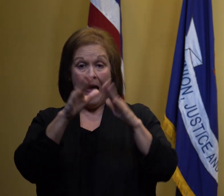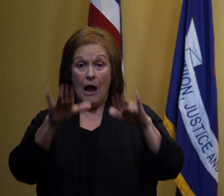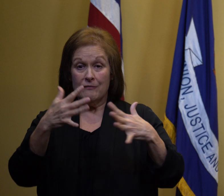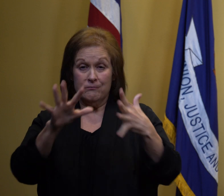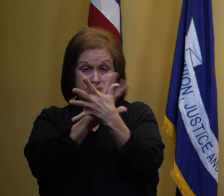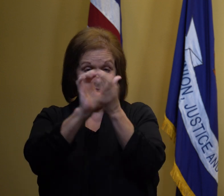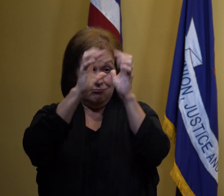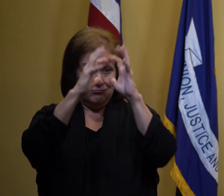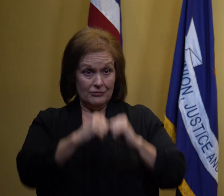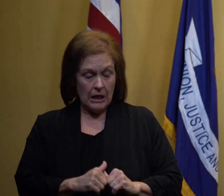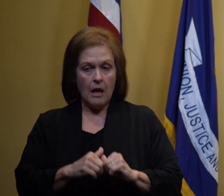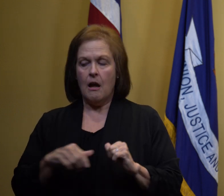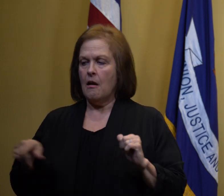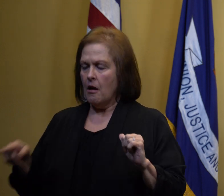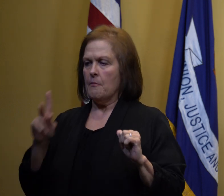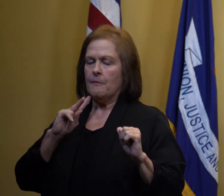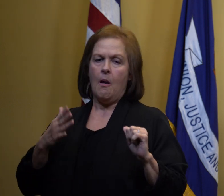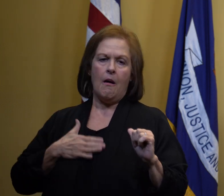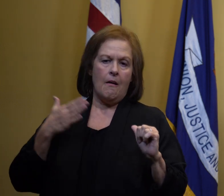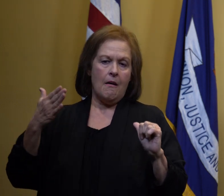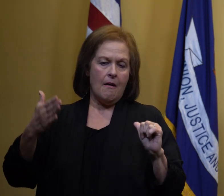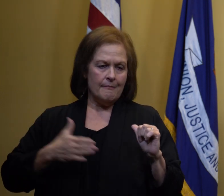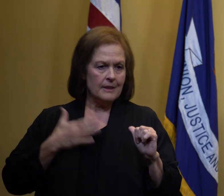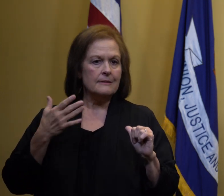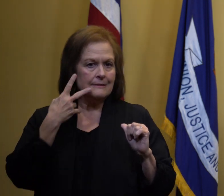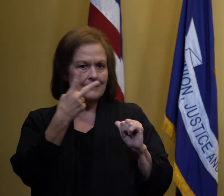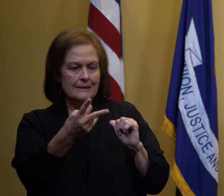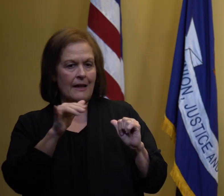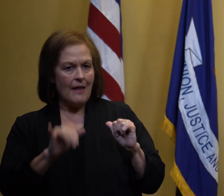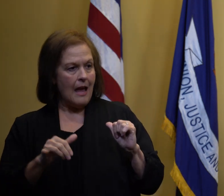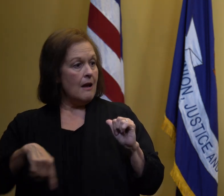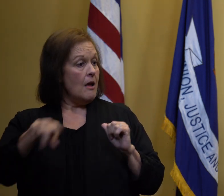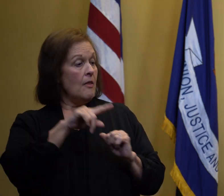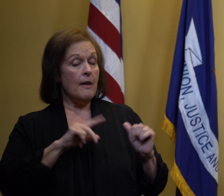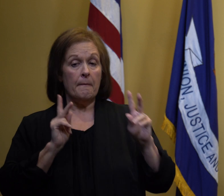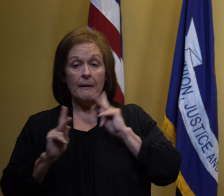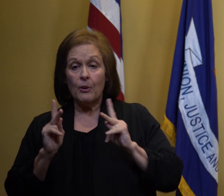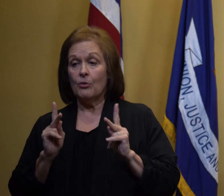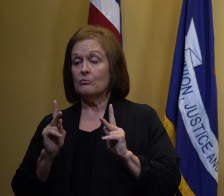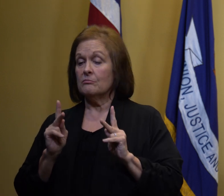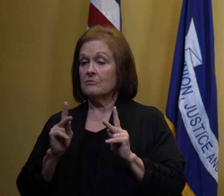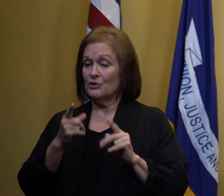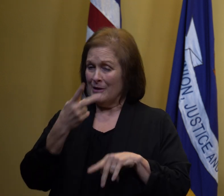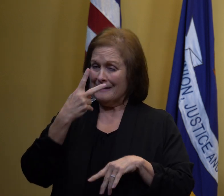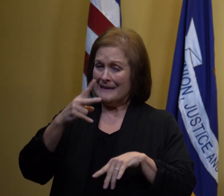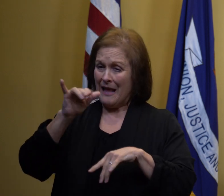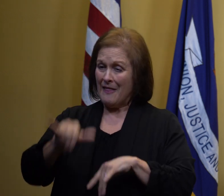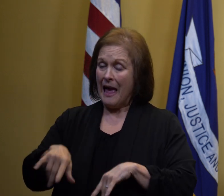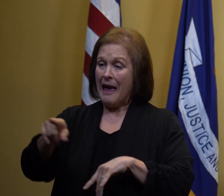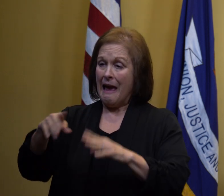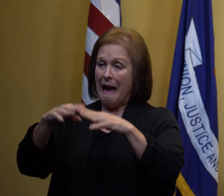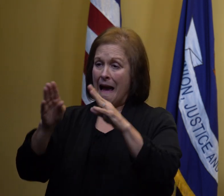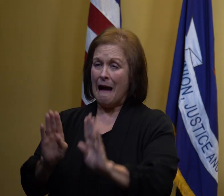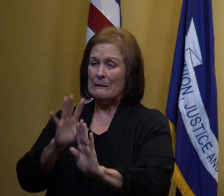it improved their daily quality of life, but even the community as a whole. And when you look at that area, you see that one blighted